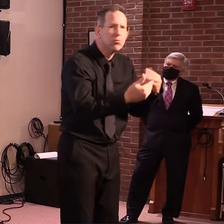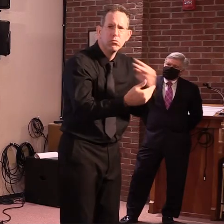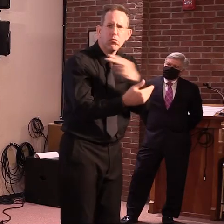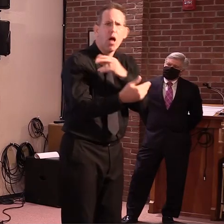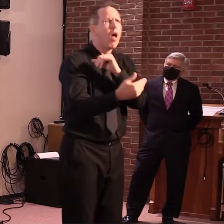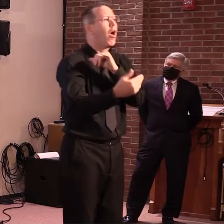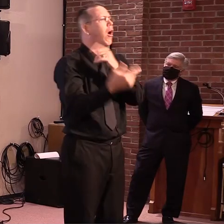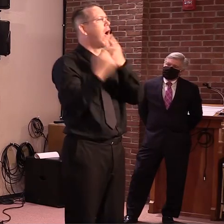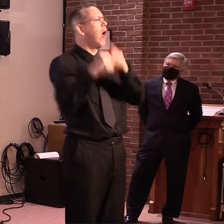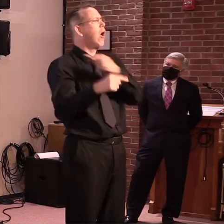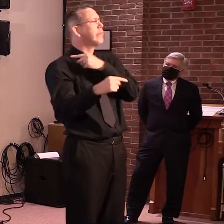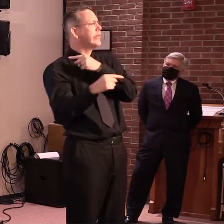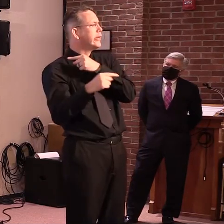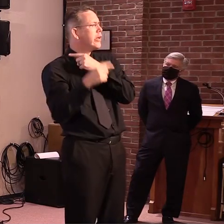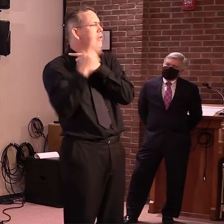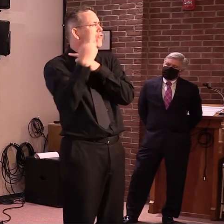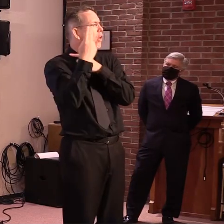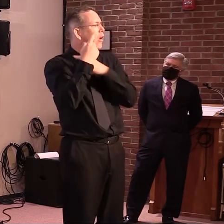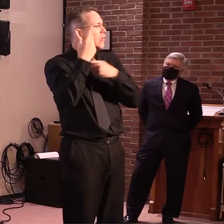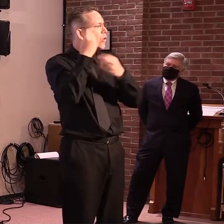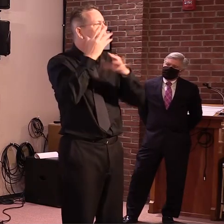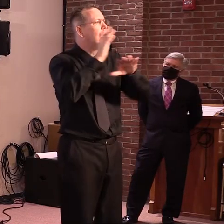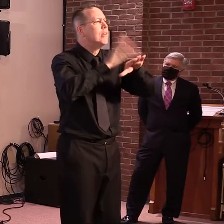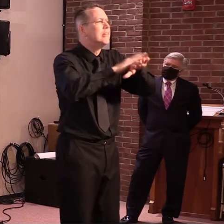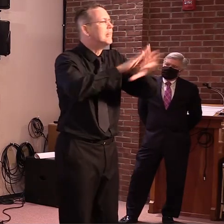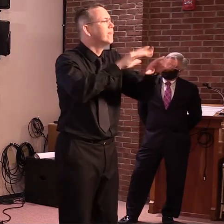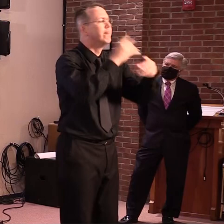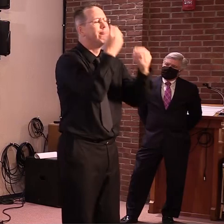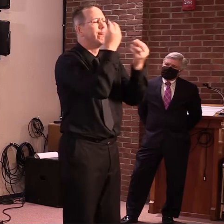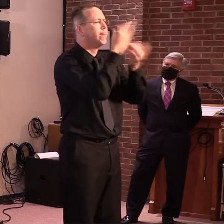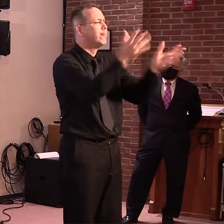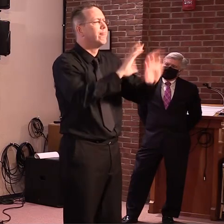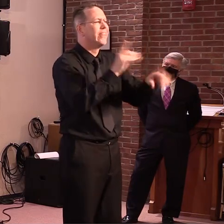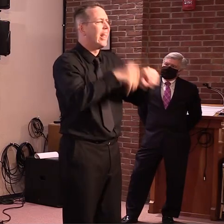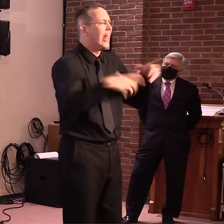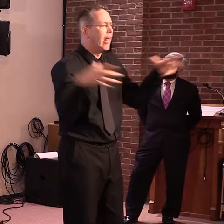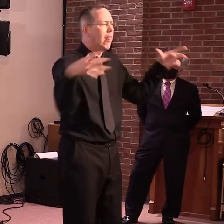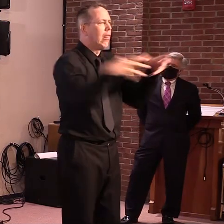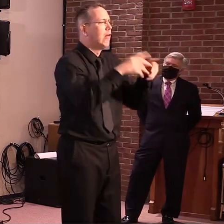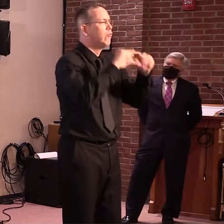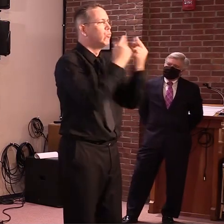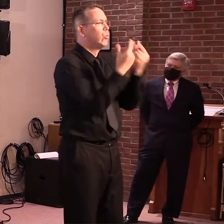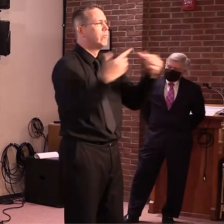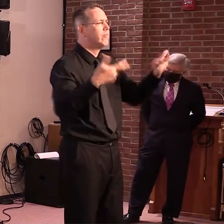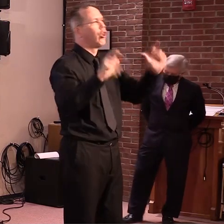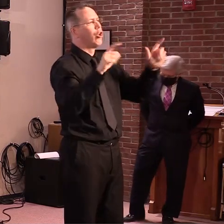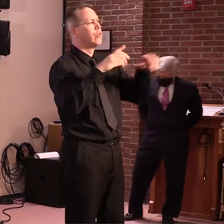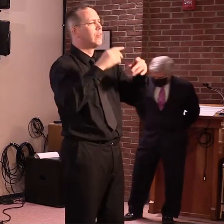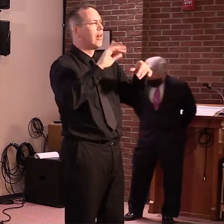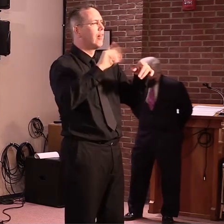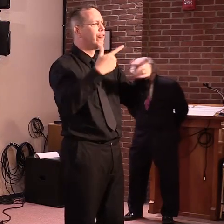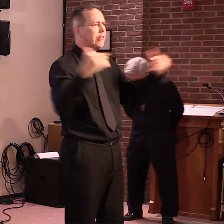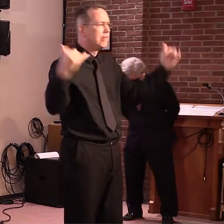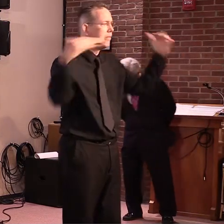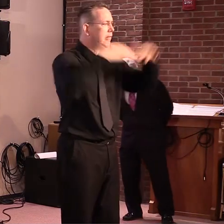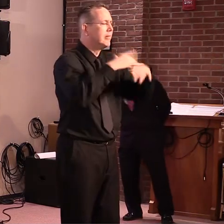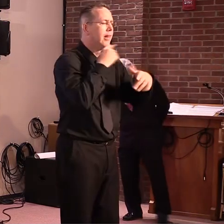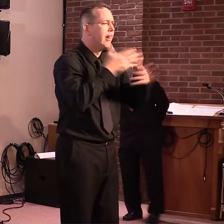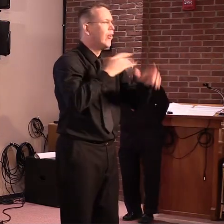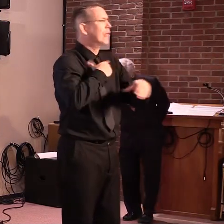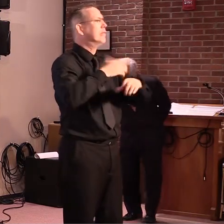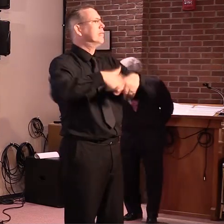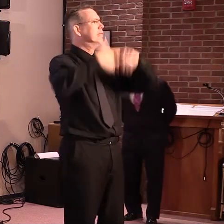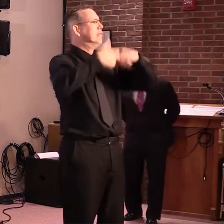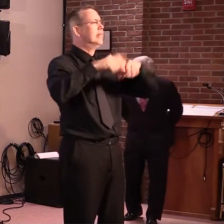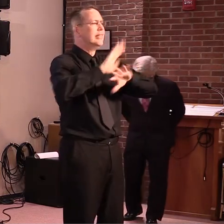with a vaccine. And that's why we've limited the gatherings. We're trying to limit them to 25. We're increasing all